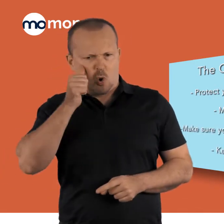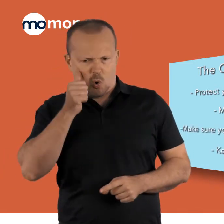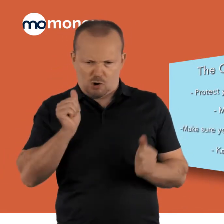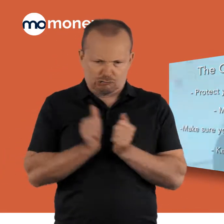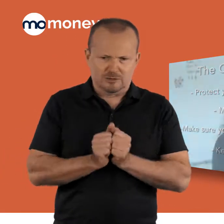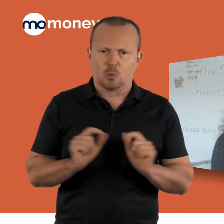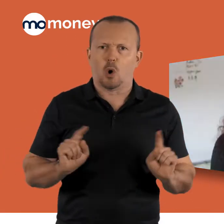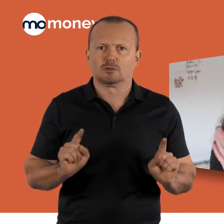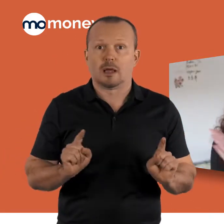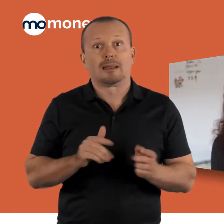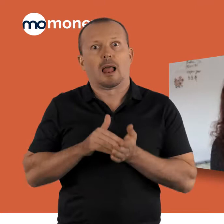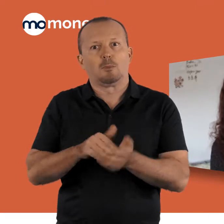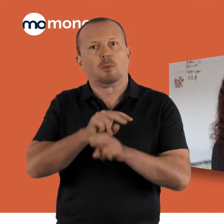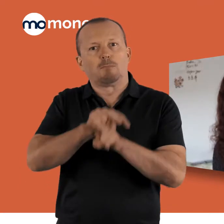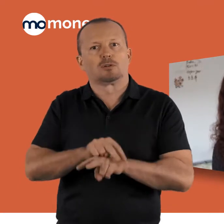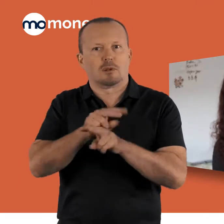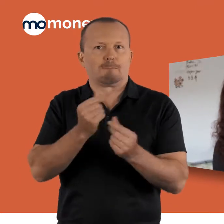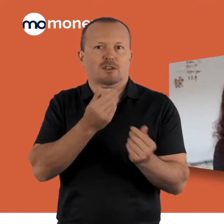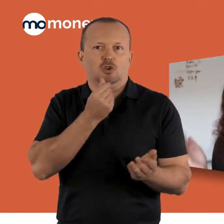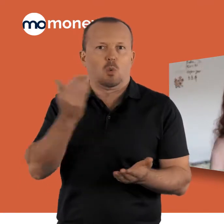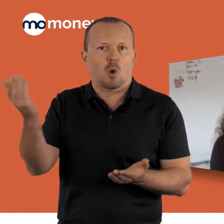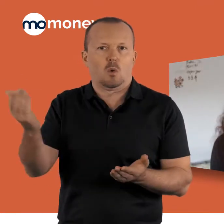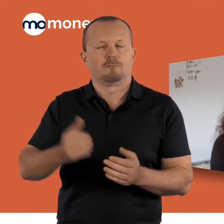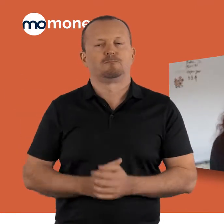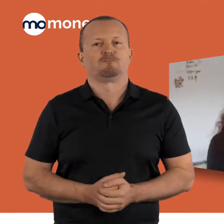your debts. So I hope you've got all of that. If you